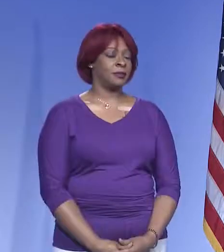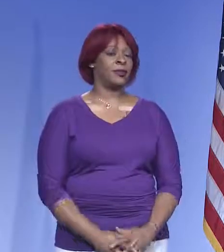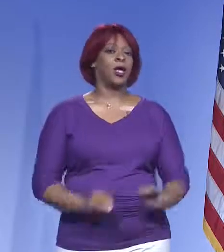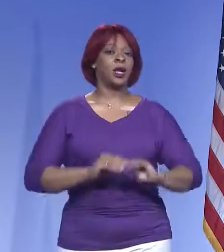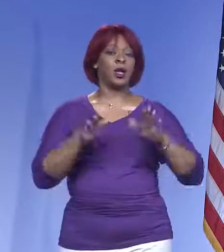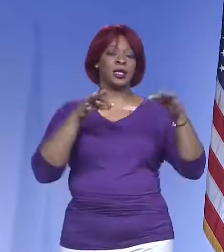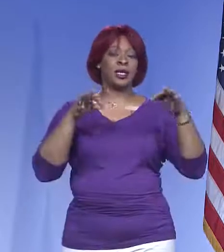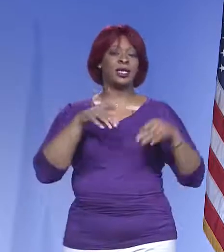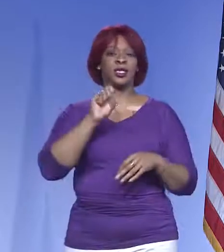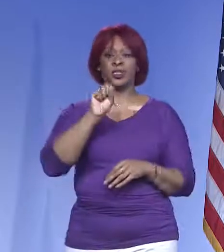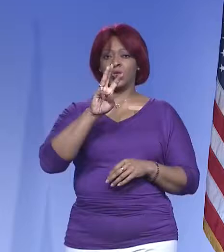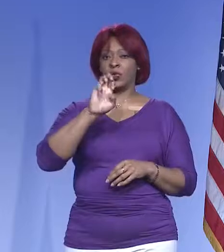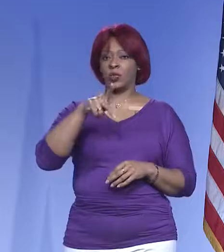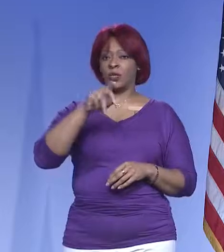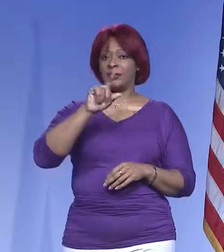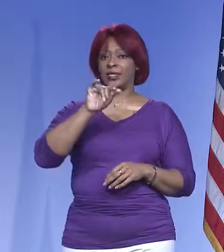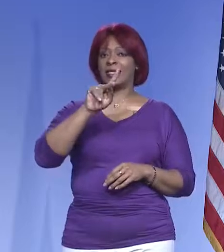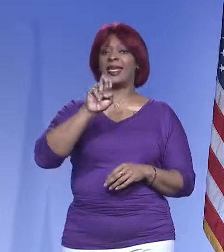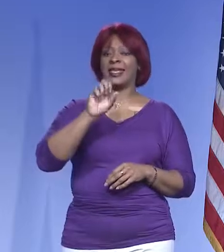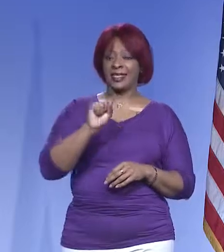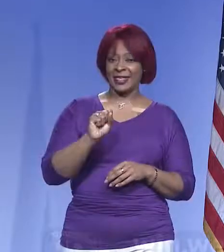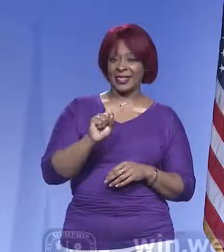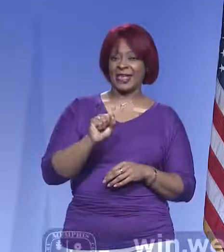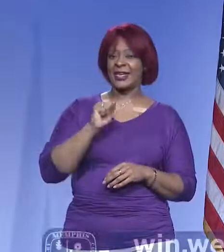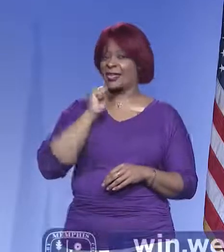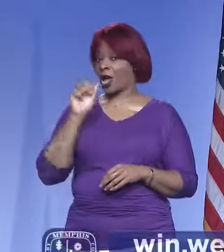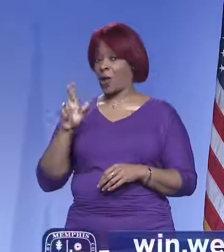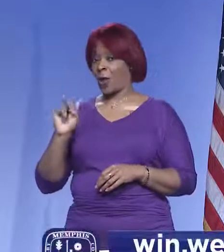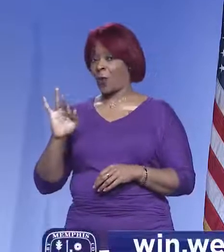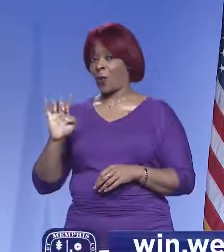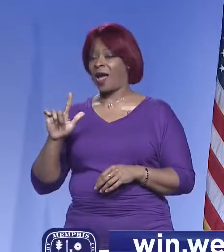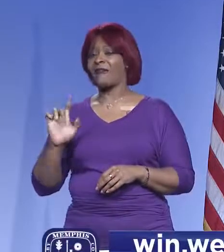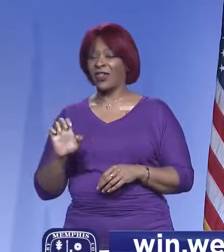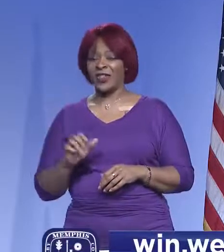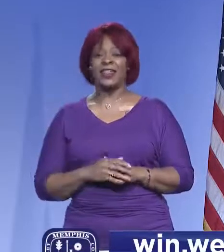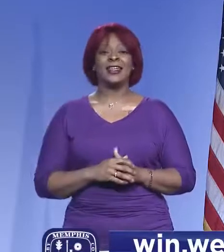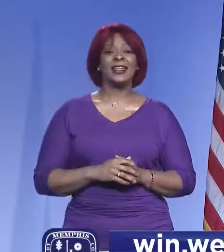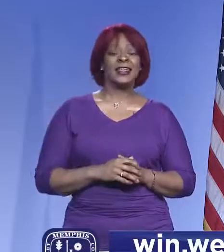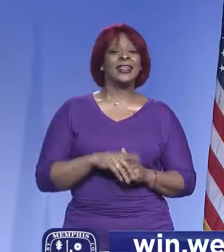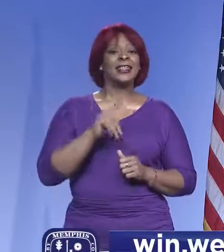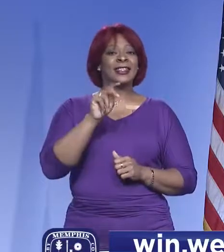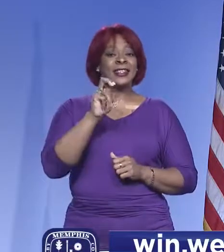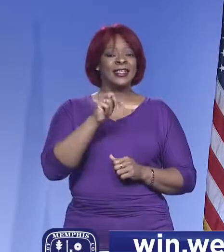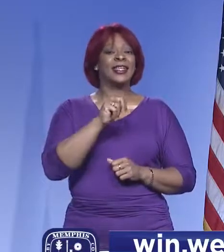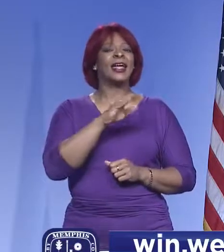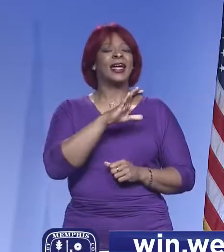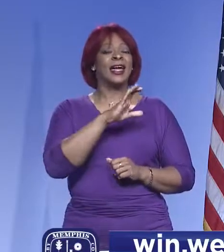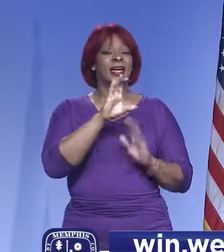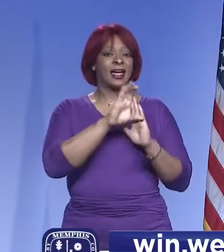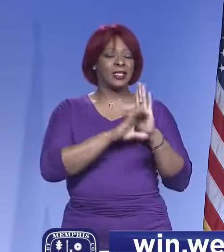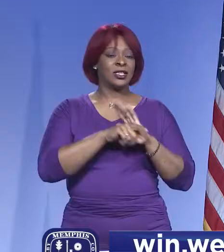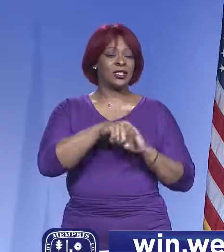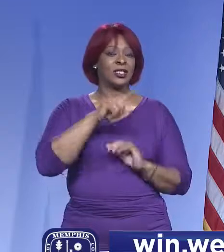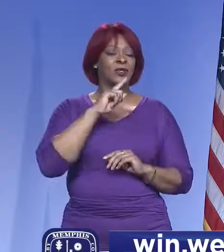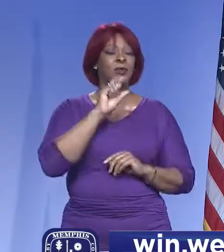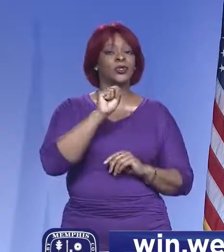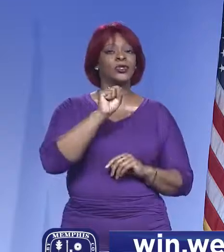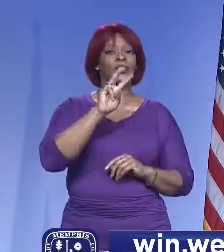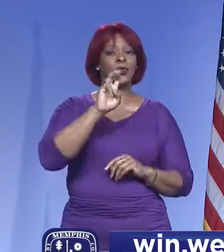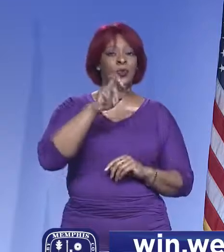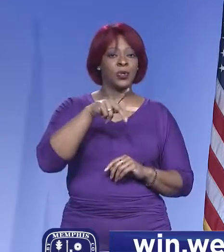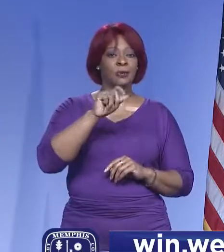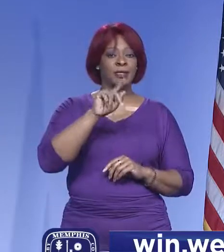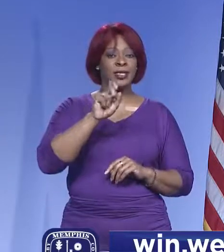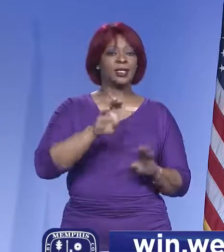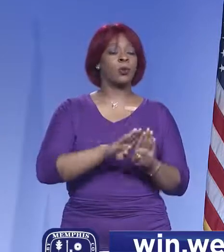it's a sweepstakes, so those terms are important under the Tennessee Constitution, so it's a sweepstakes, and it